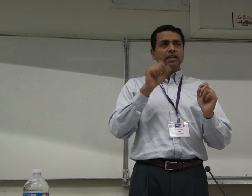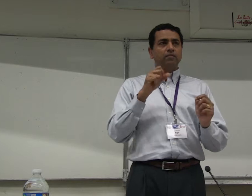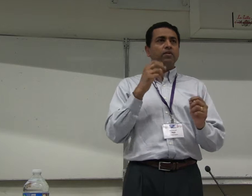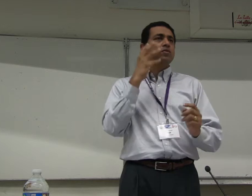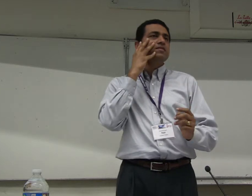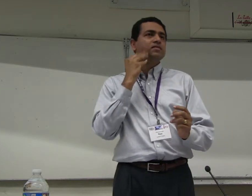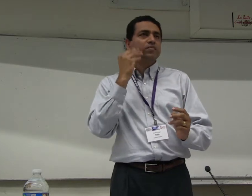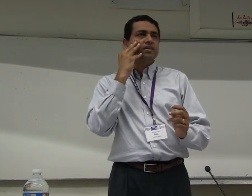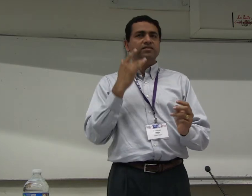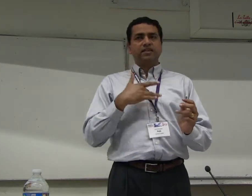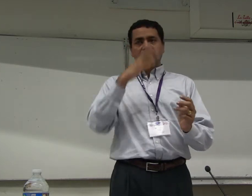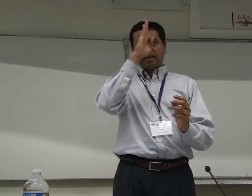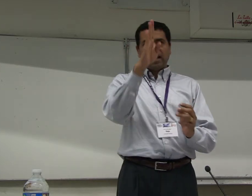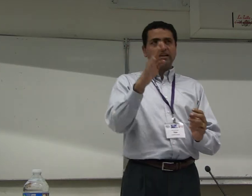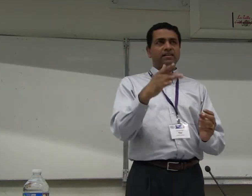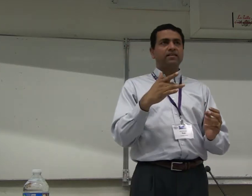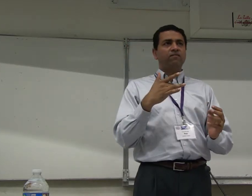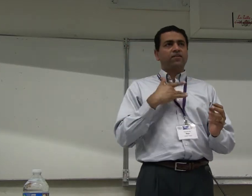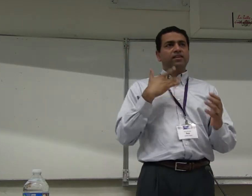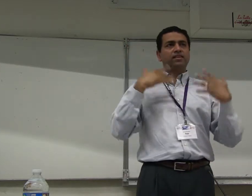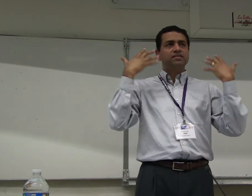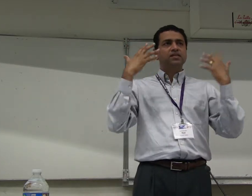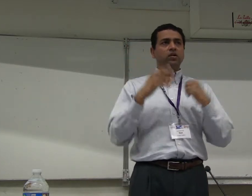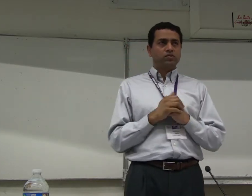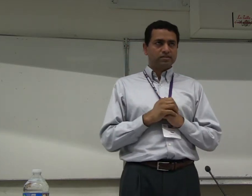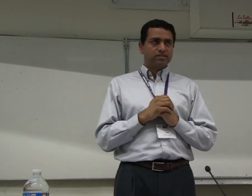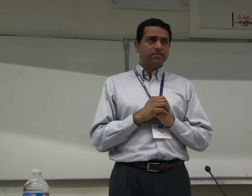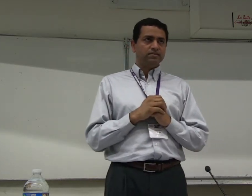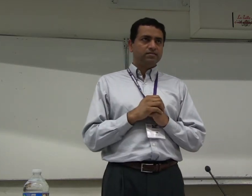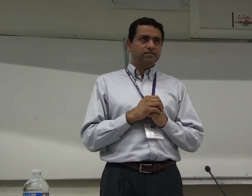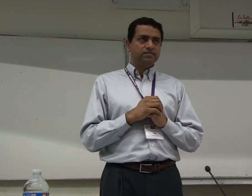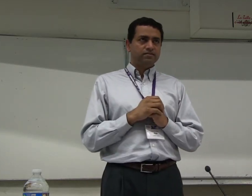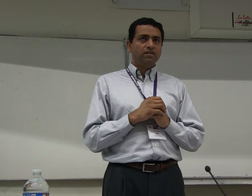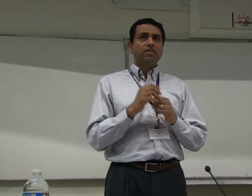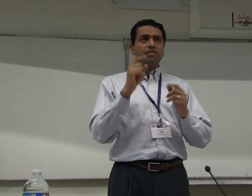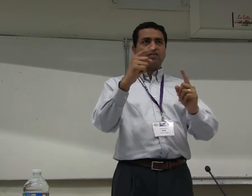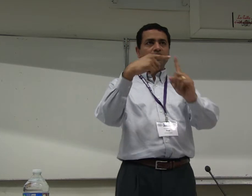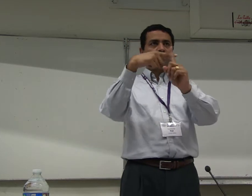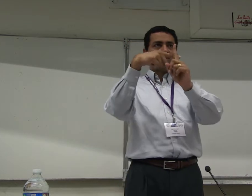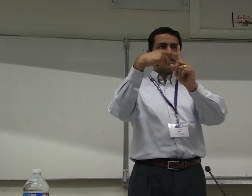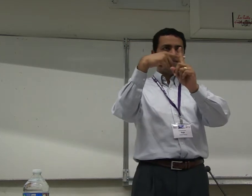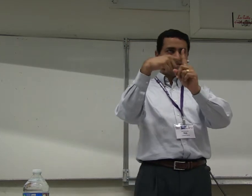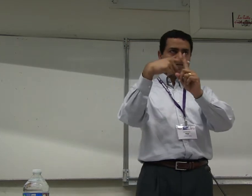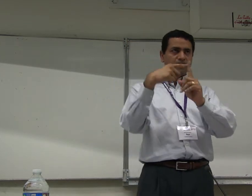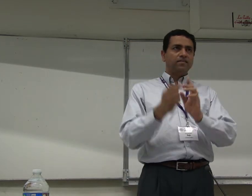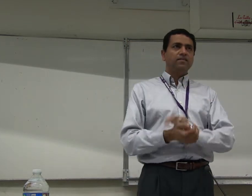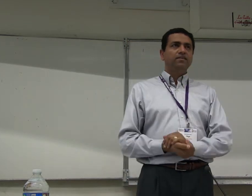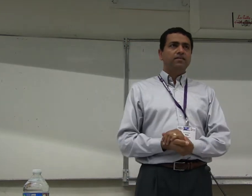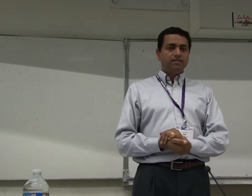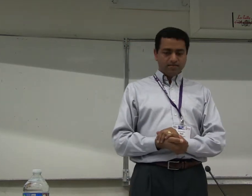impression was on the ability to experience this directly to feel the sound, and that was the most